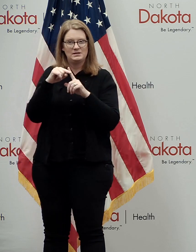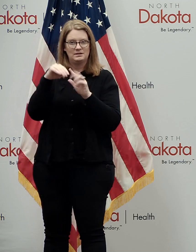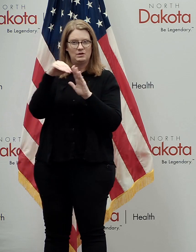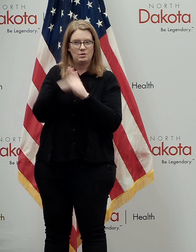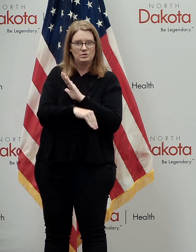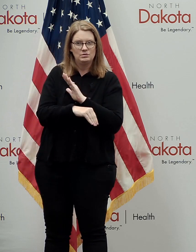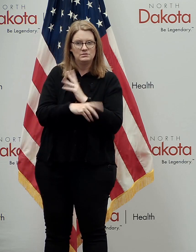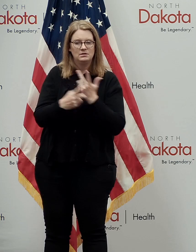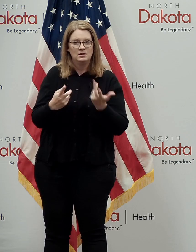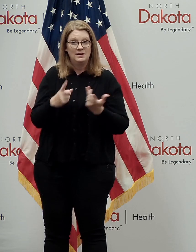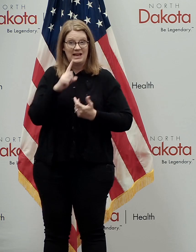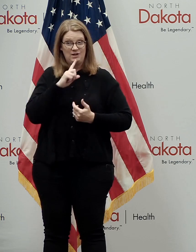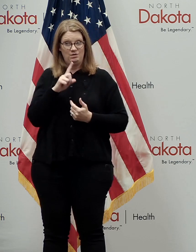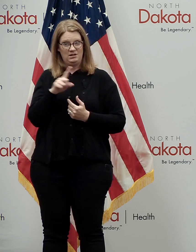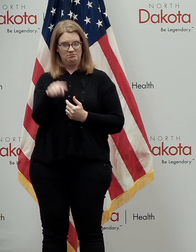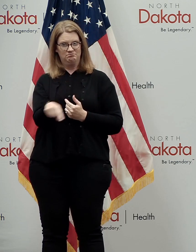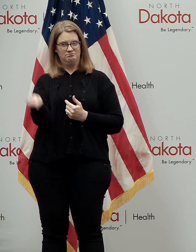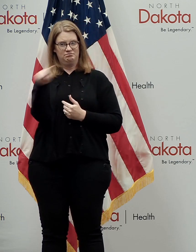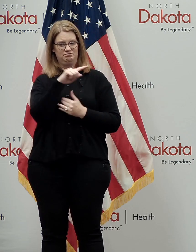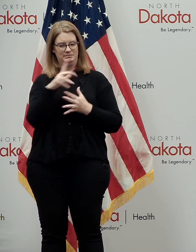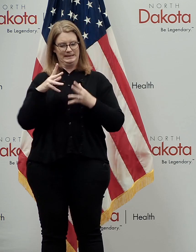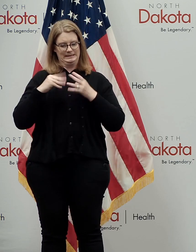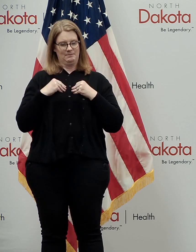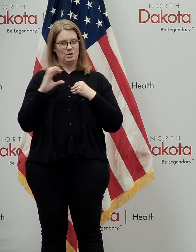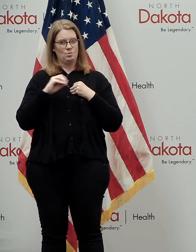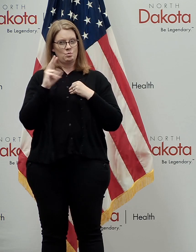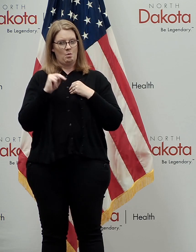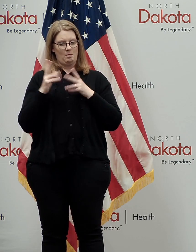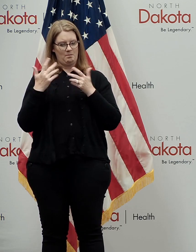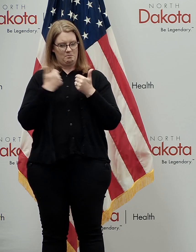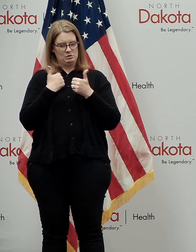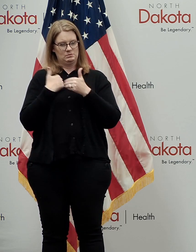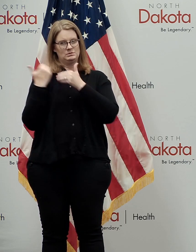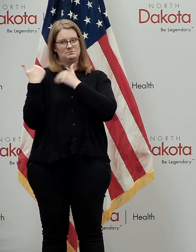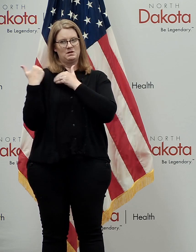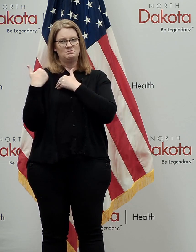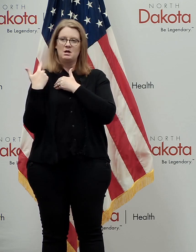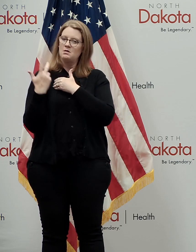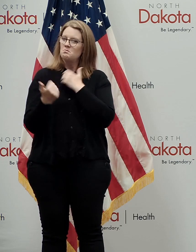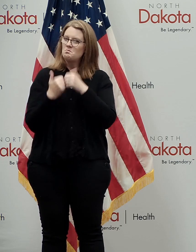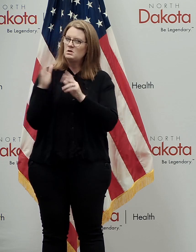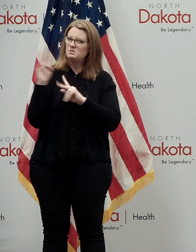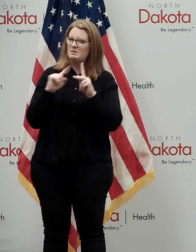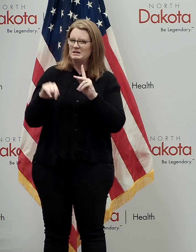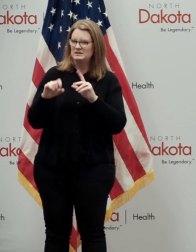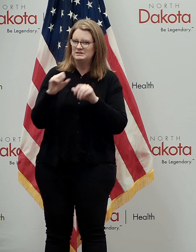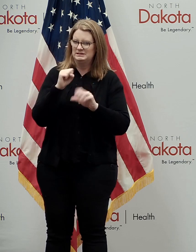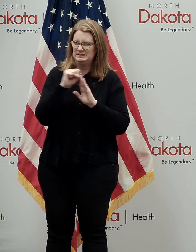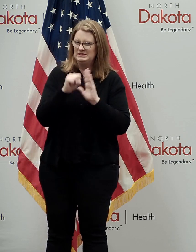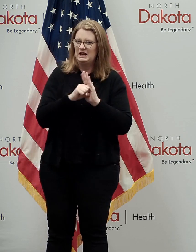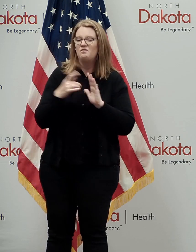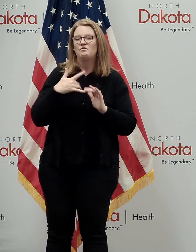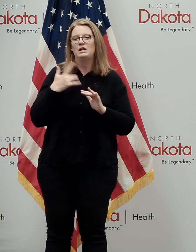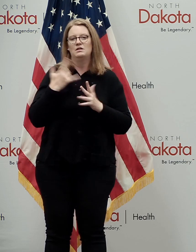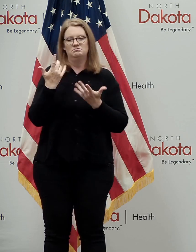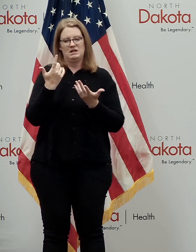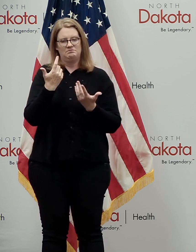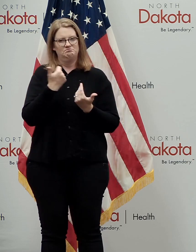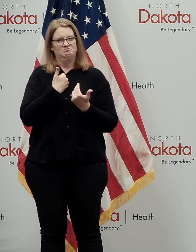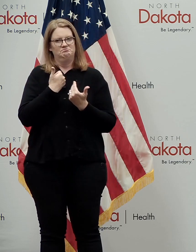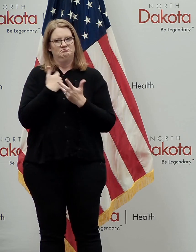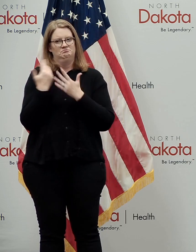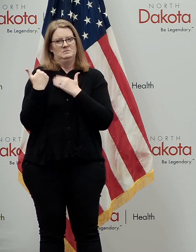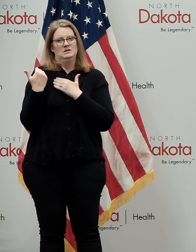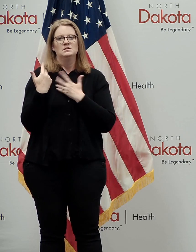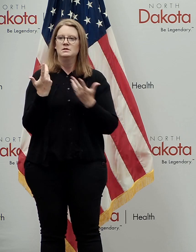and great individual responsibility occurring by the majority of people in our state, then that bodes well for